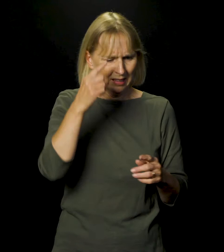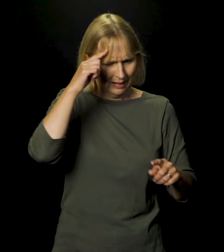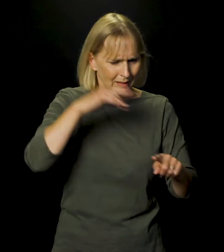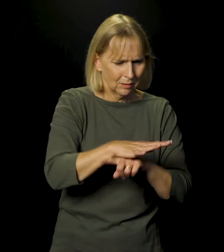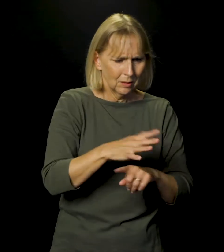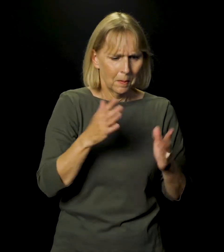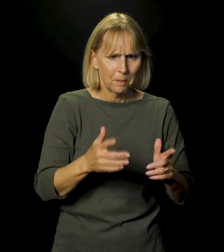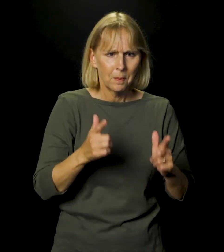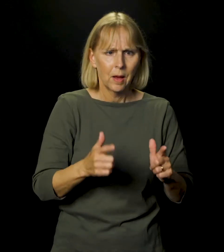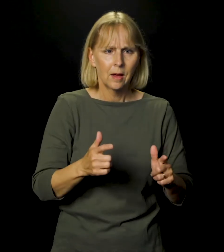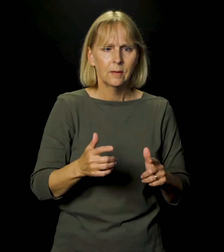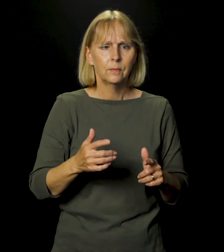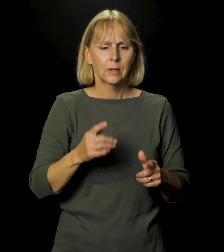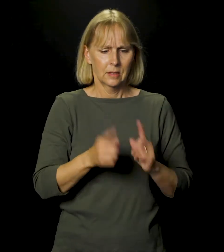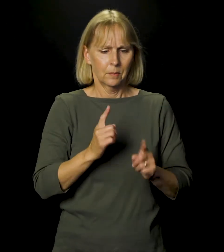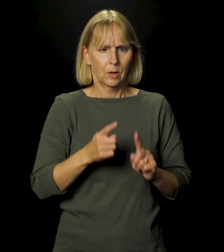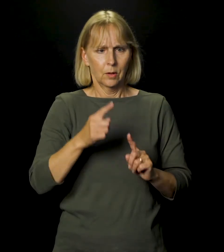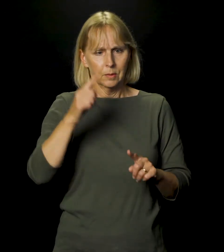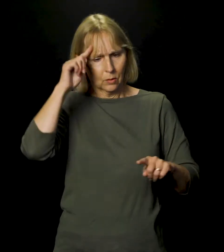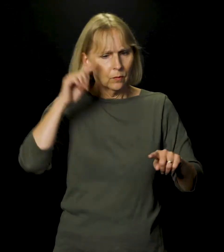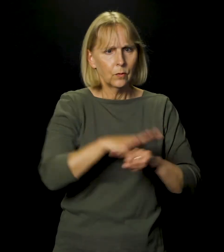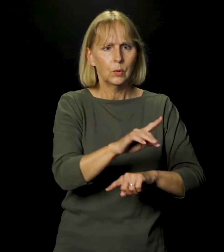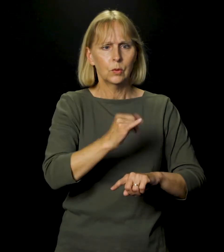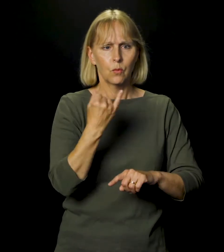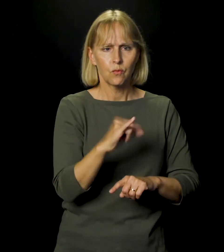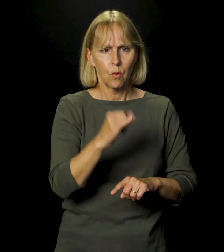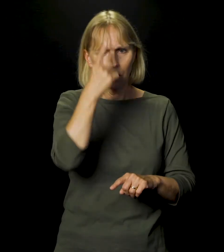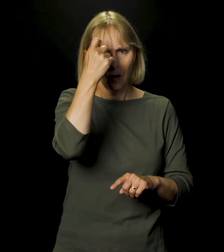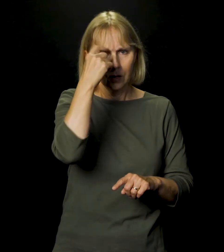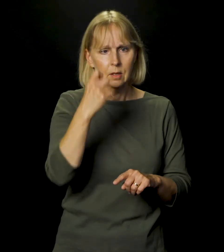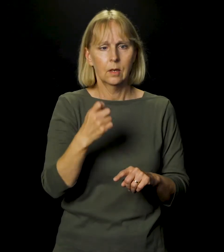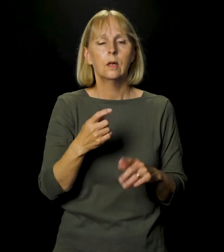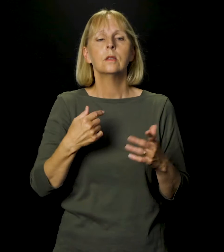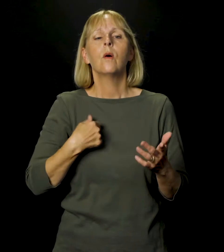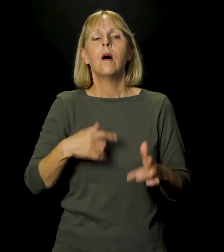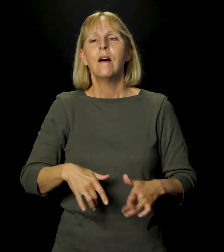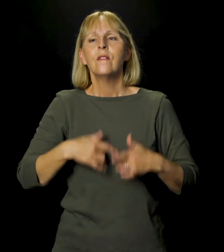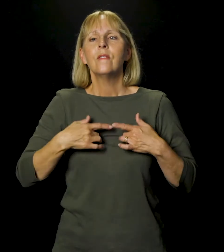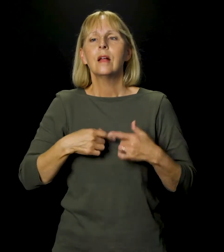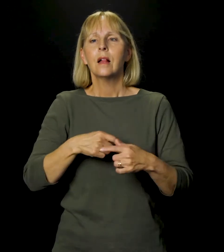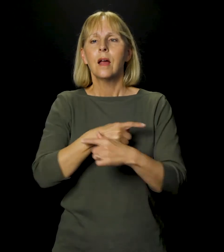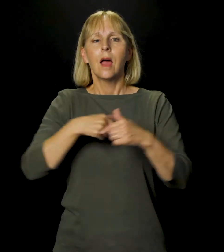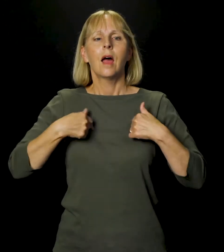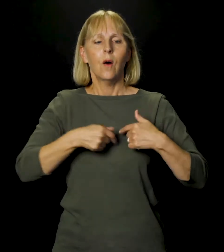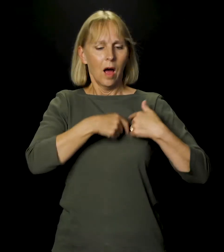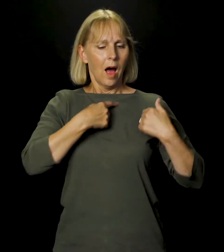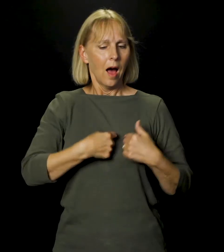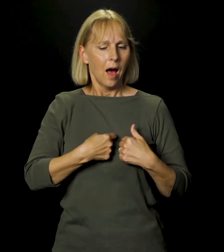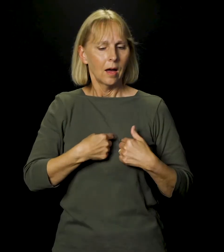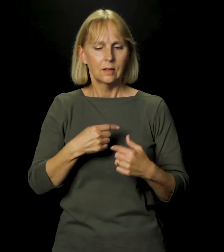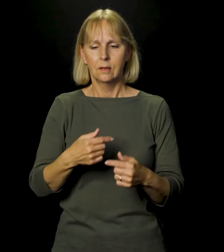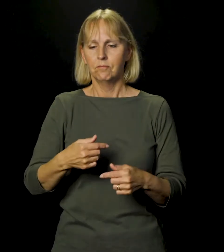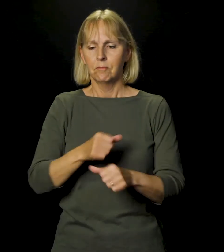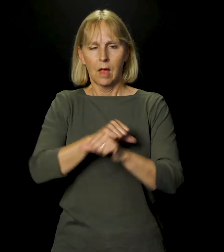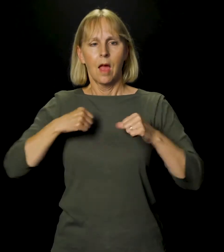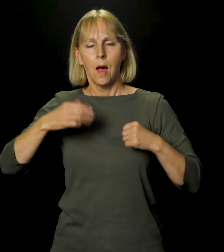to work all the more hard. And that's where I just went, I think maybe is it possible that our consciences, our hearts, that bit that God has put in us where